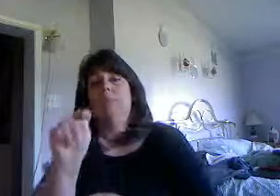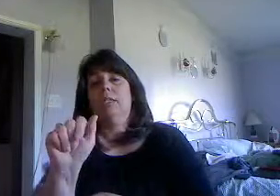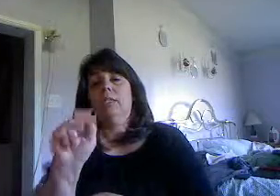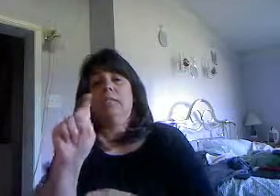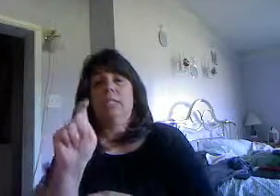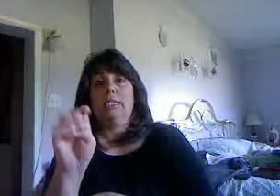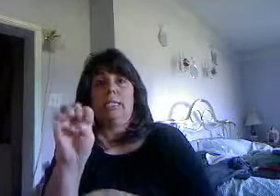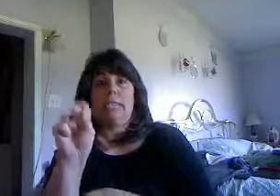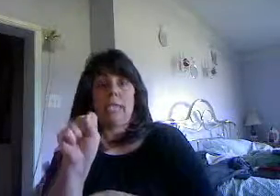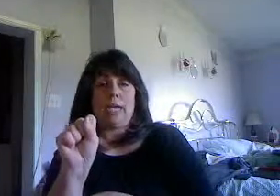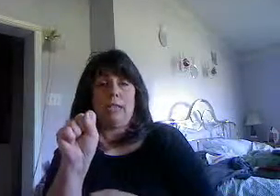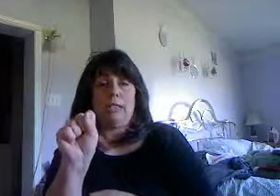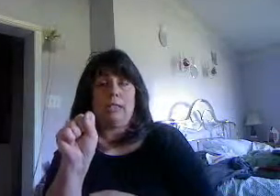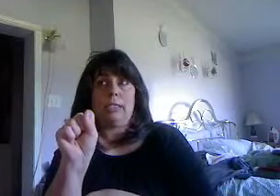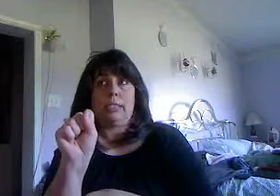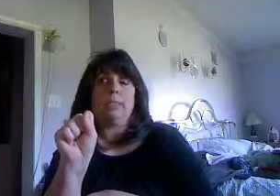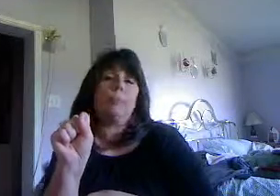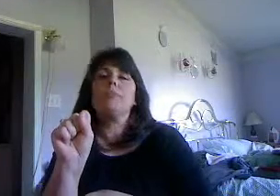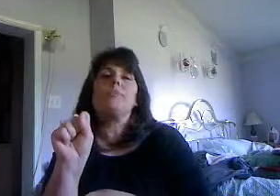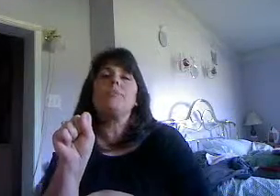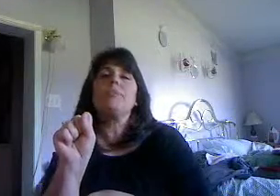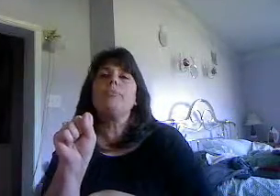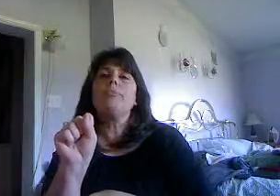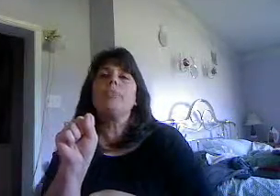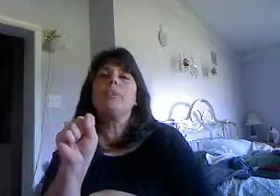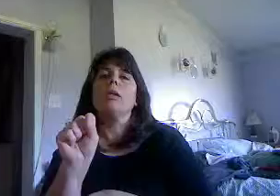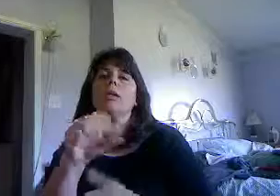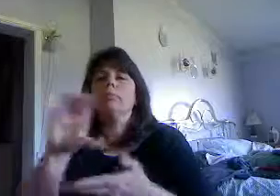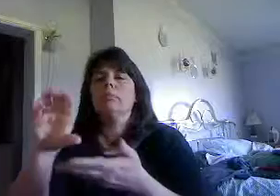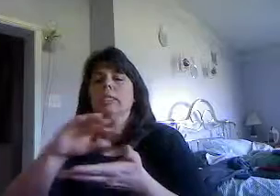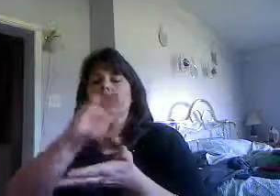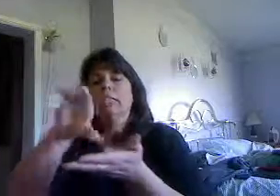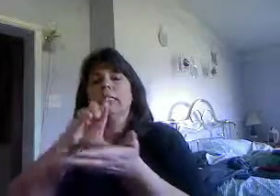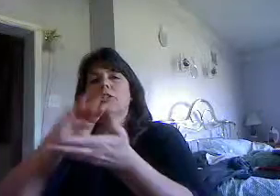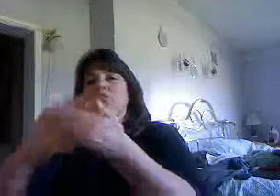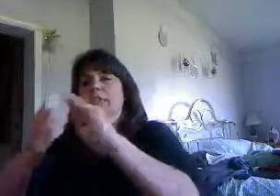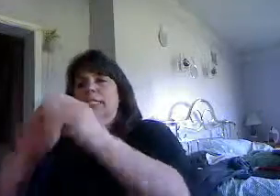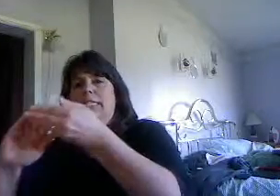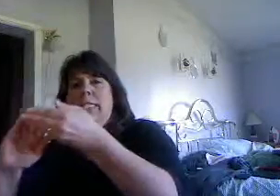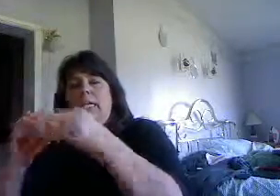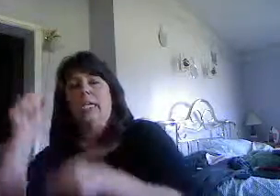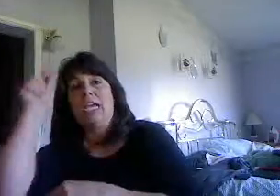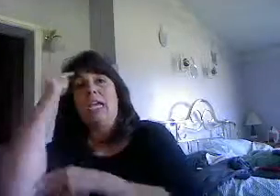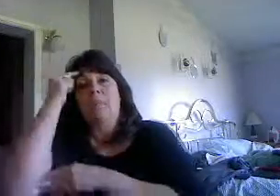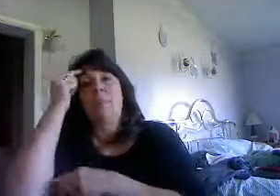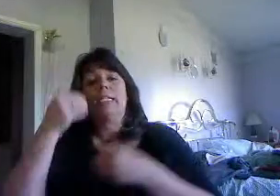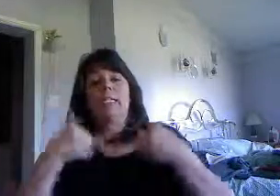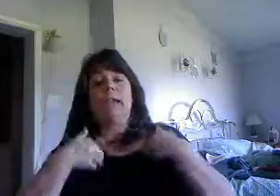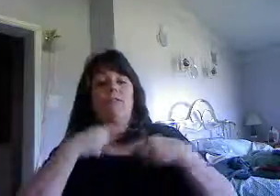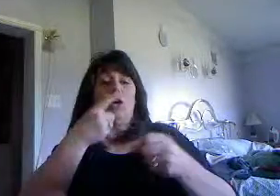have a more difficult time raising the revenues they need to pay for city services. and to educate the next